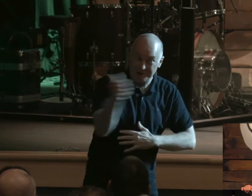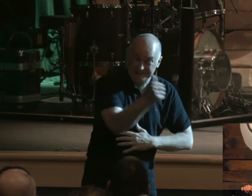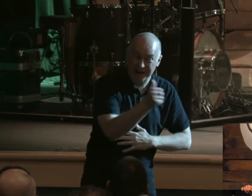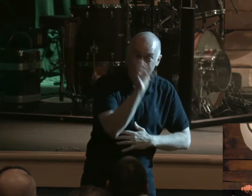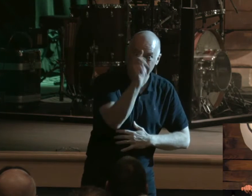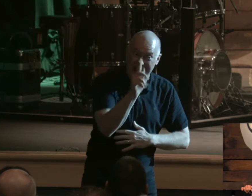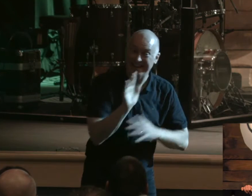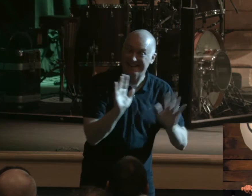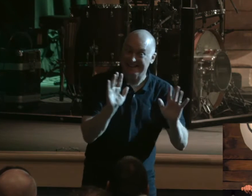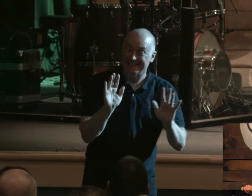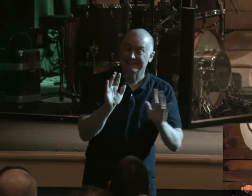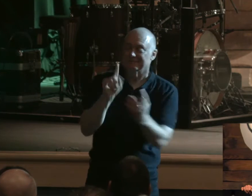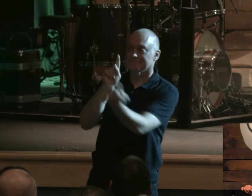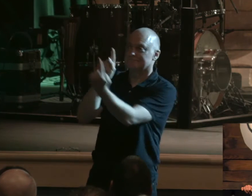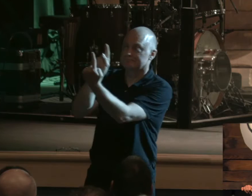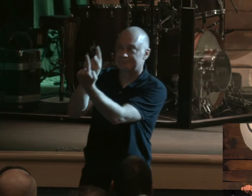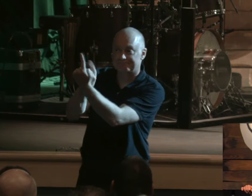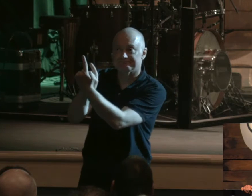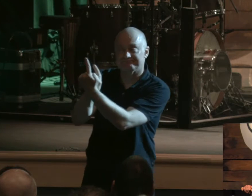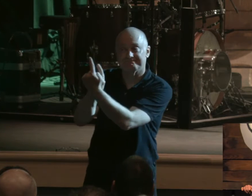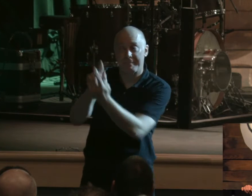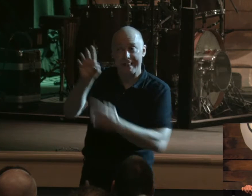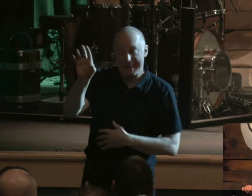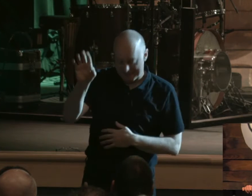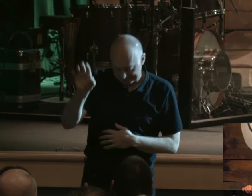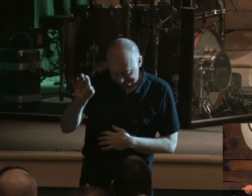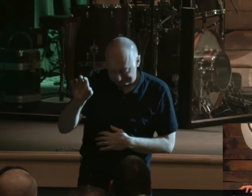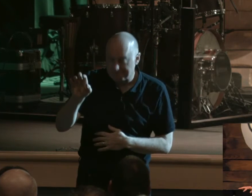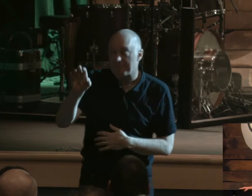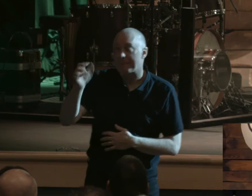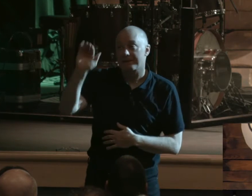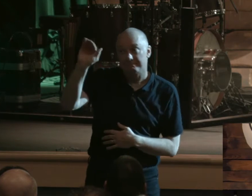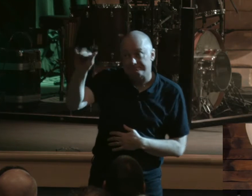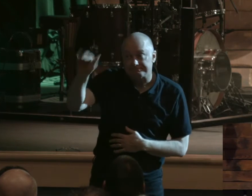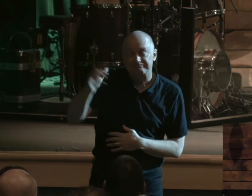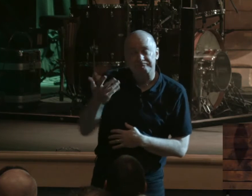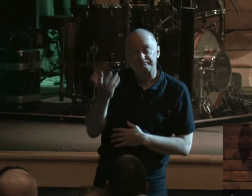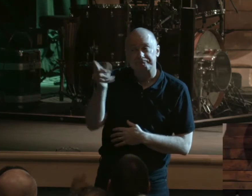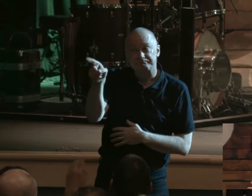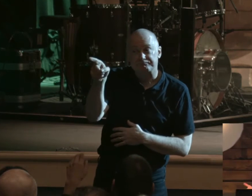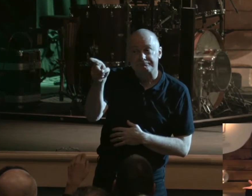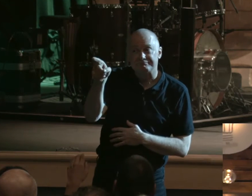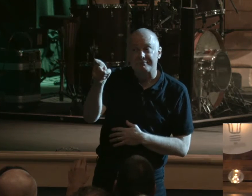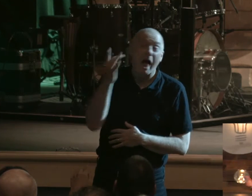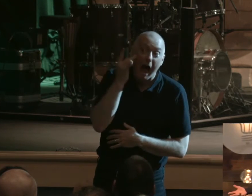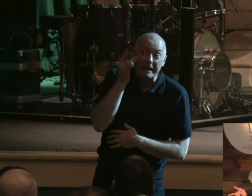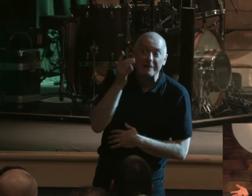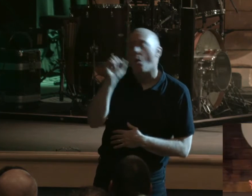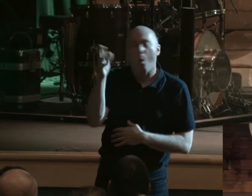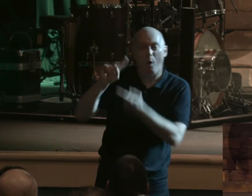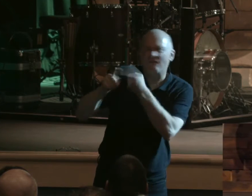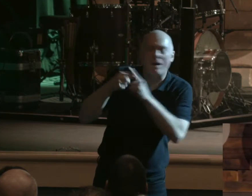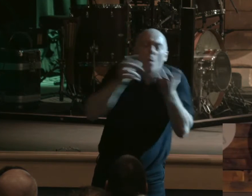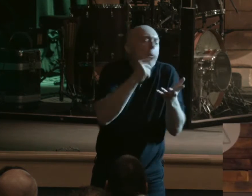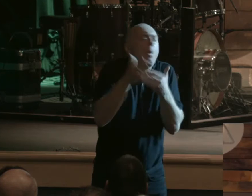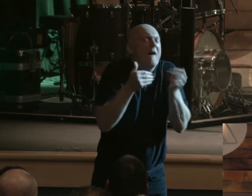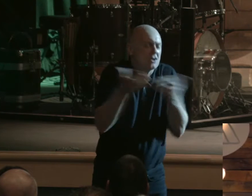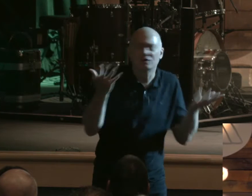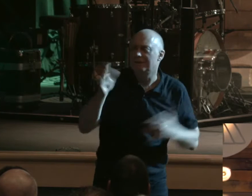pride prevents us from this, but you genuinely can go up to them and ask them, hun or a friend or